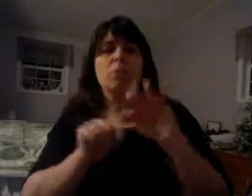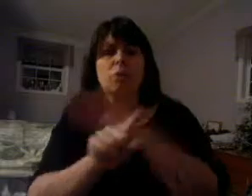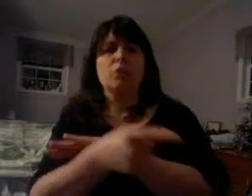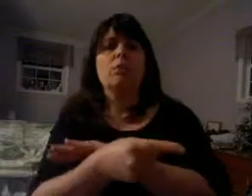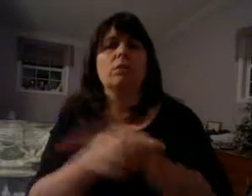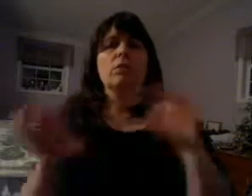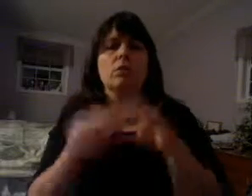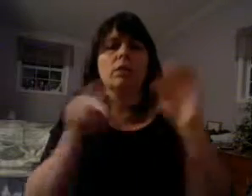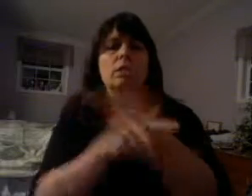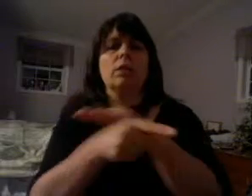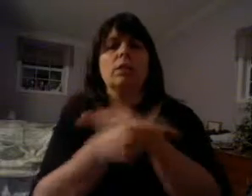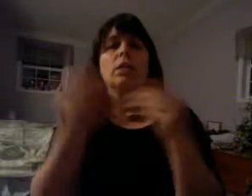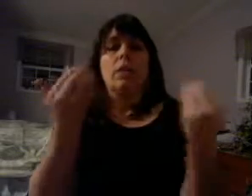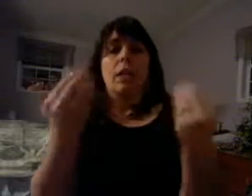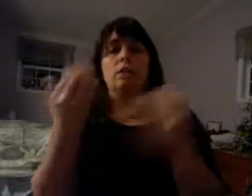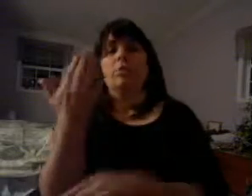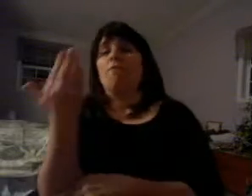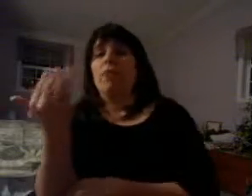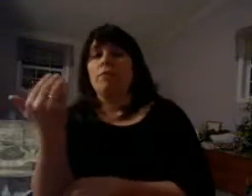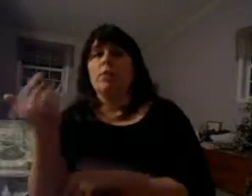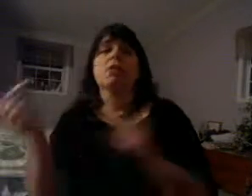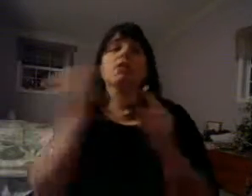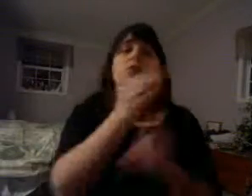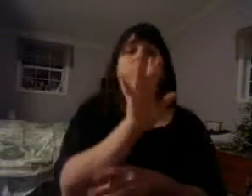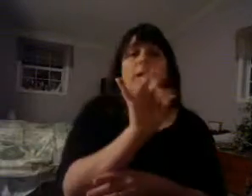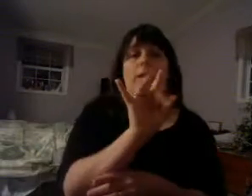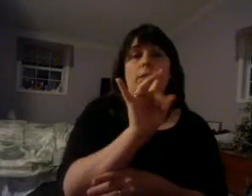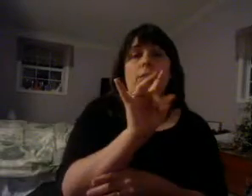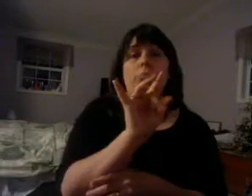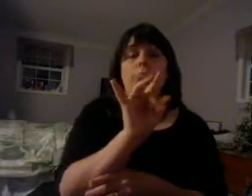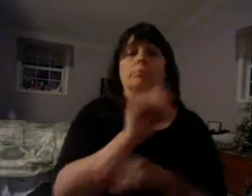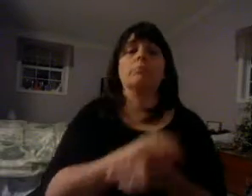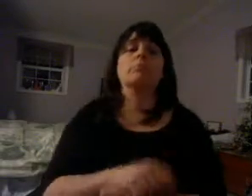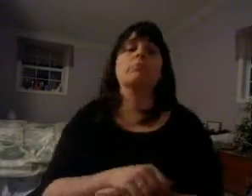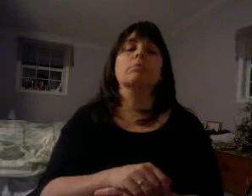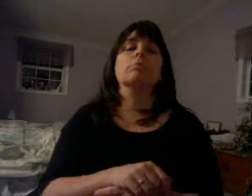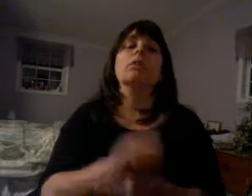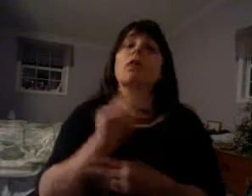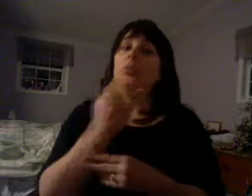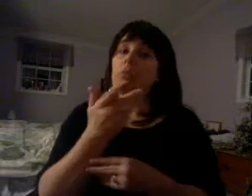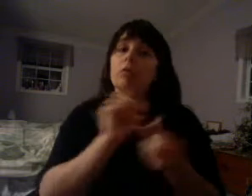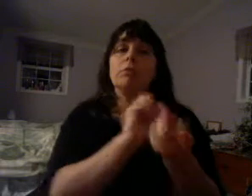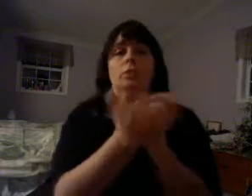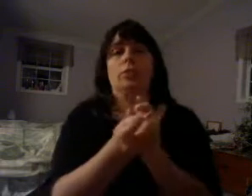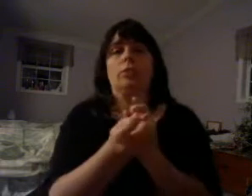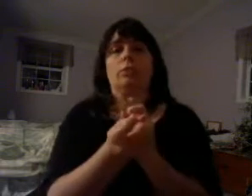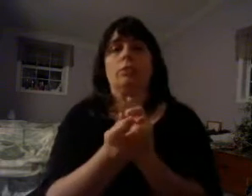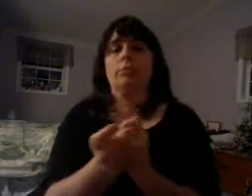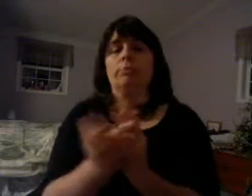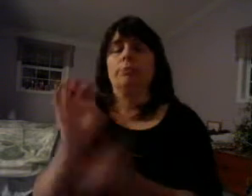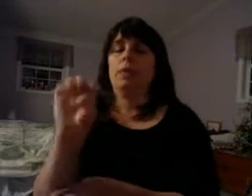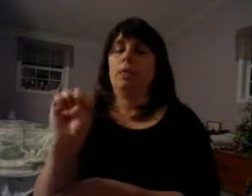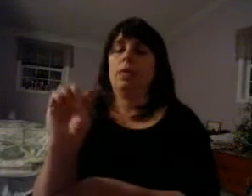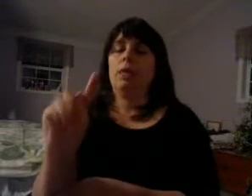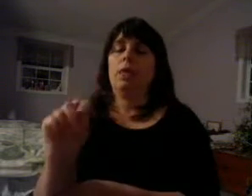19-year-olds. A third change, also related to the other two, ethnic and racial rates are changing